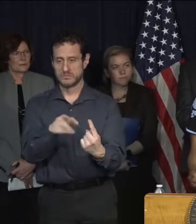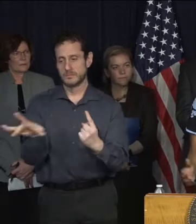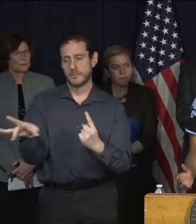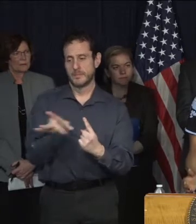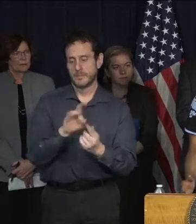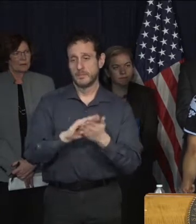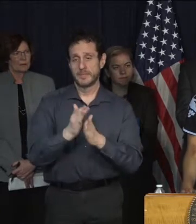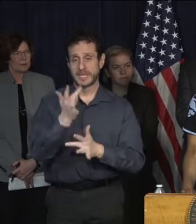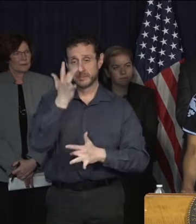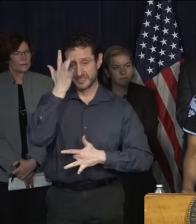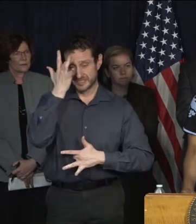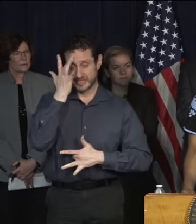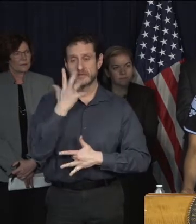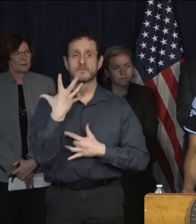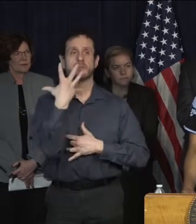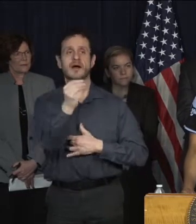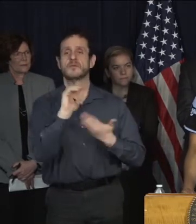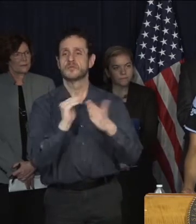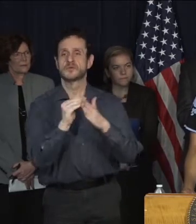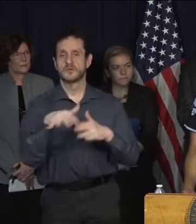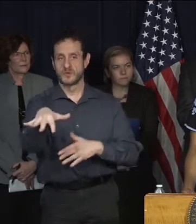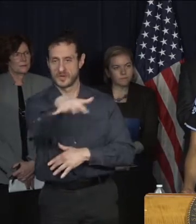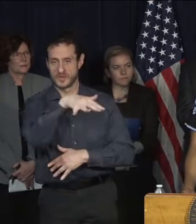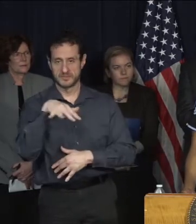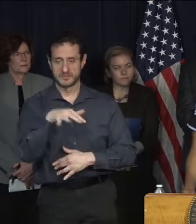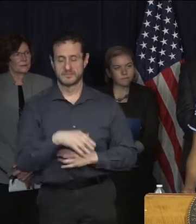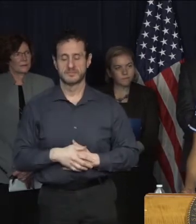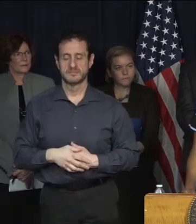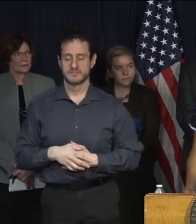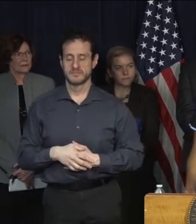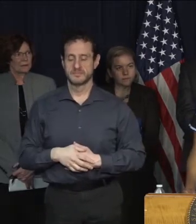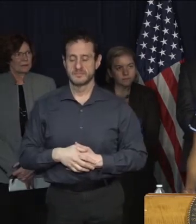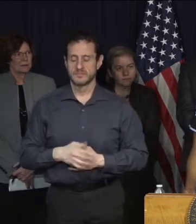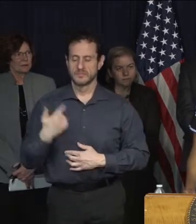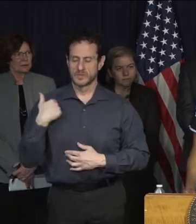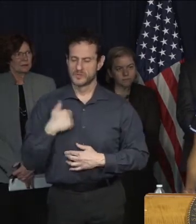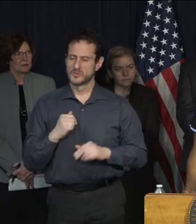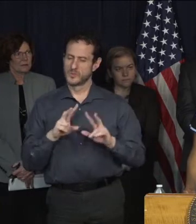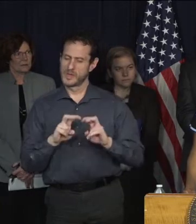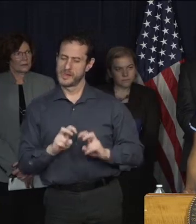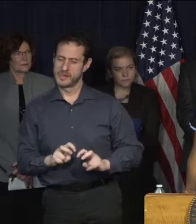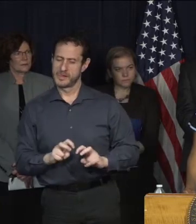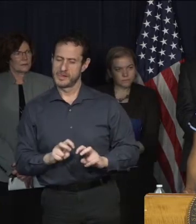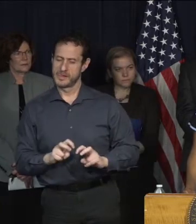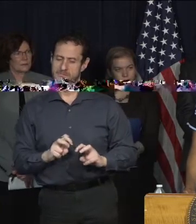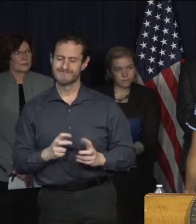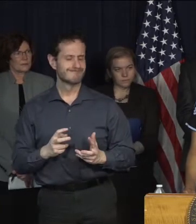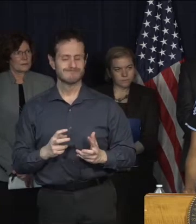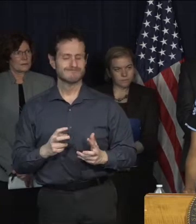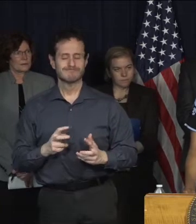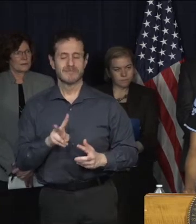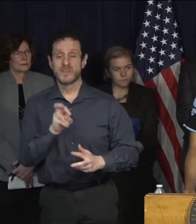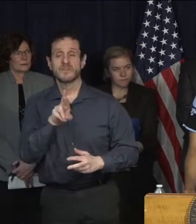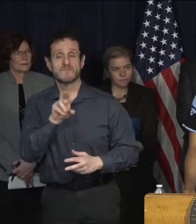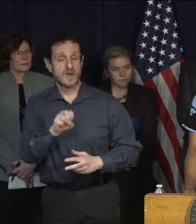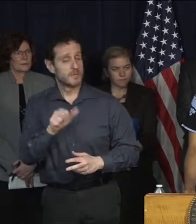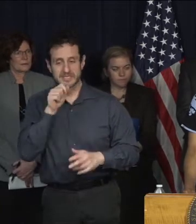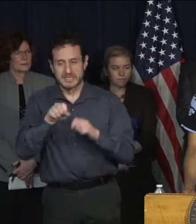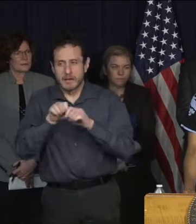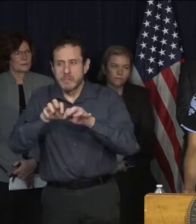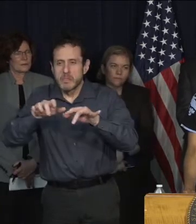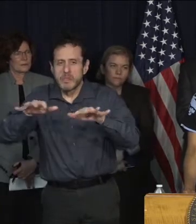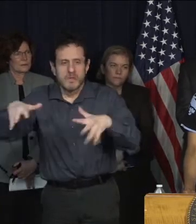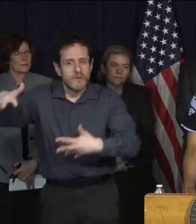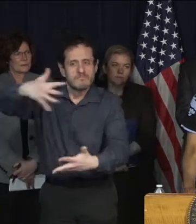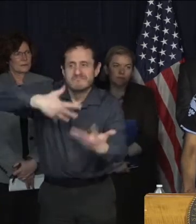who we know acquired the virus from within the community. So from that, we deduce that the virus is not circulating widely in the community at this